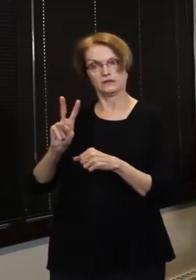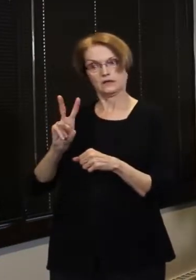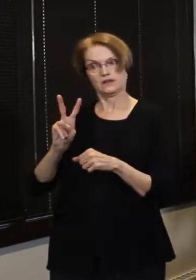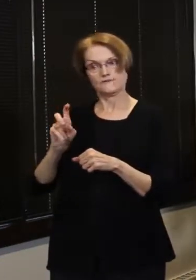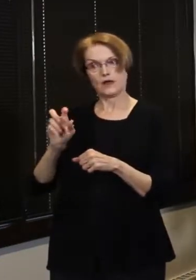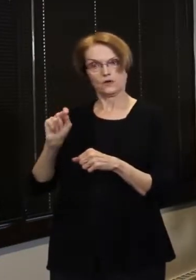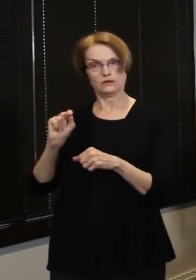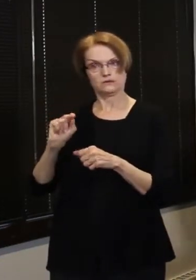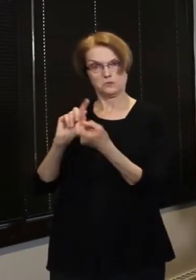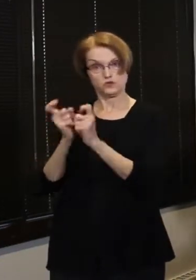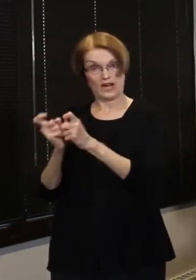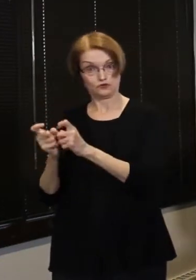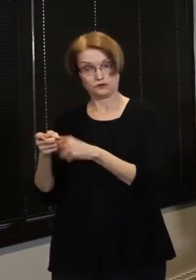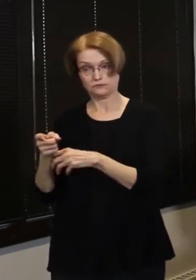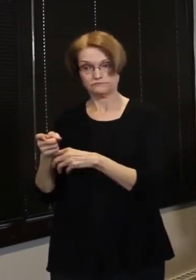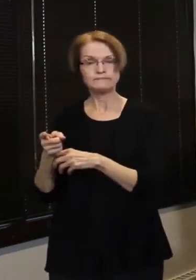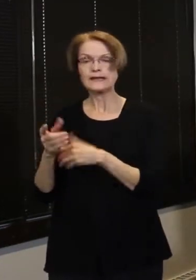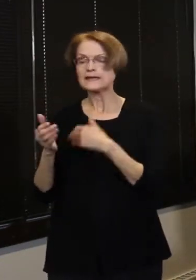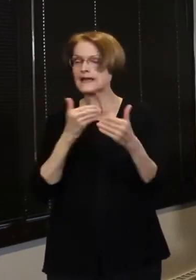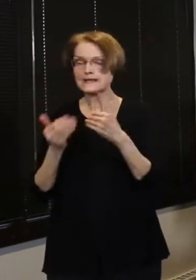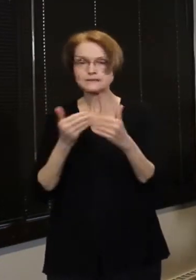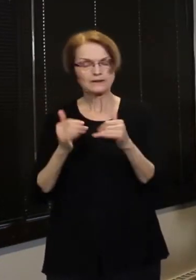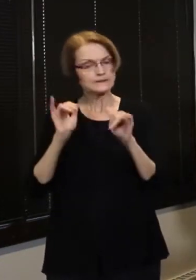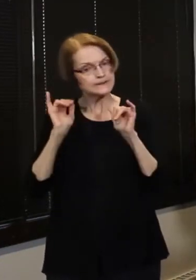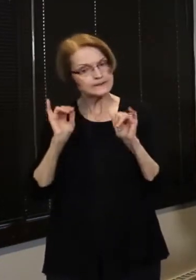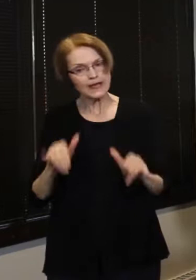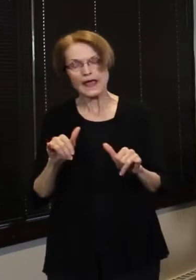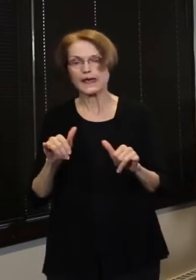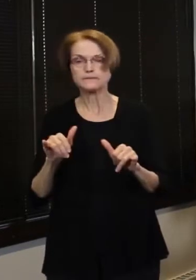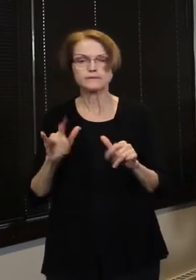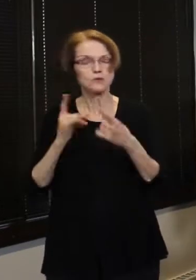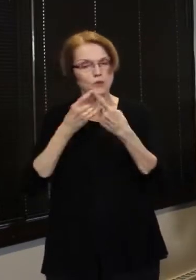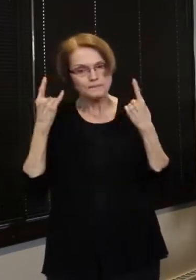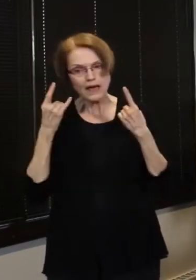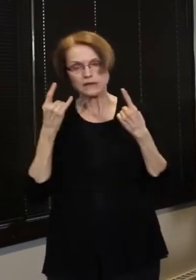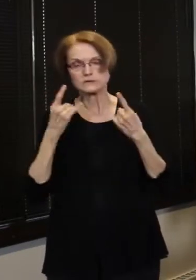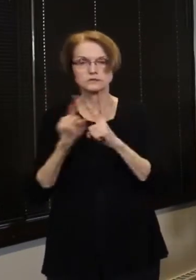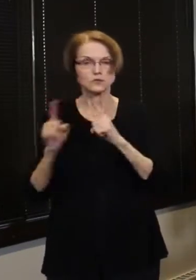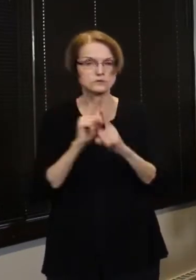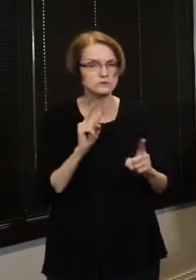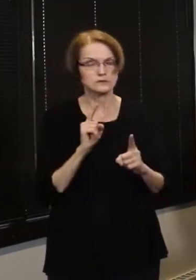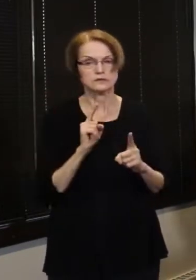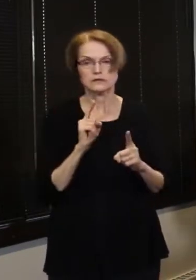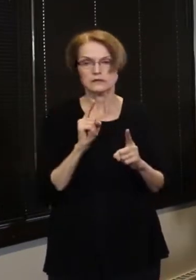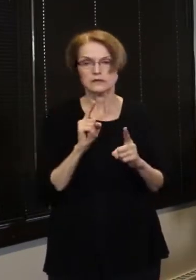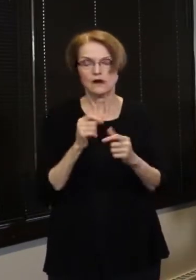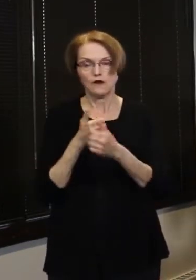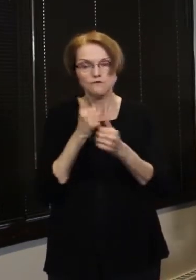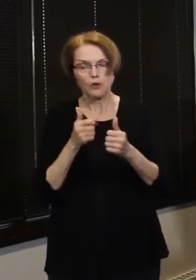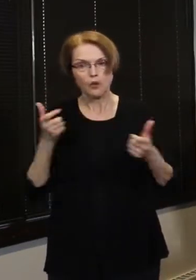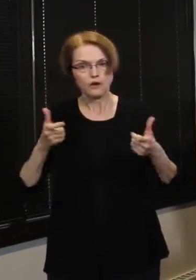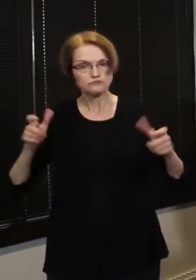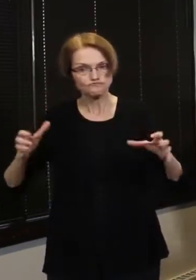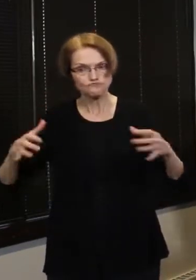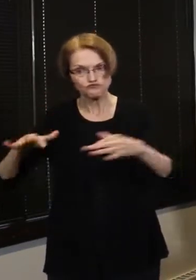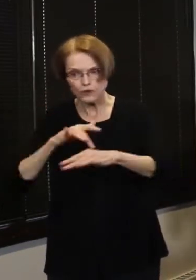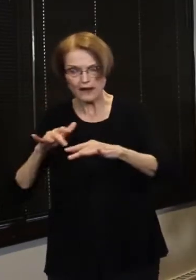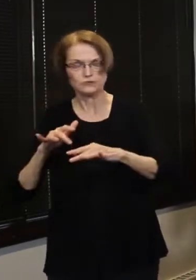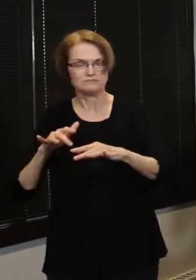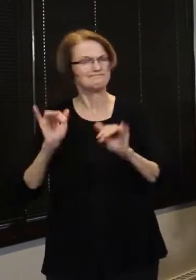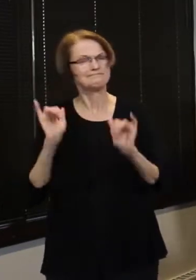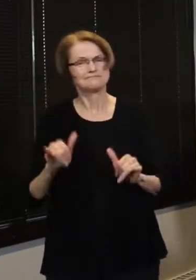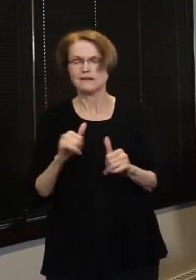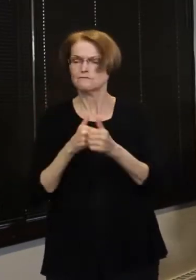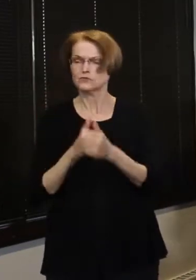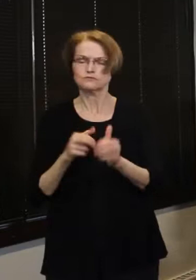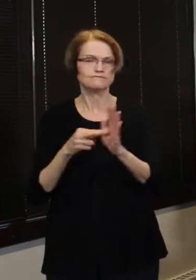the approach. The approach is still going to be wear a mask, social distance, don't gather in crowds, all of those things that we'd be doing